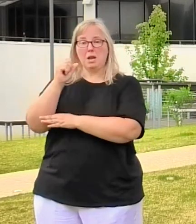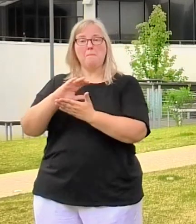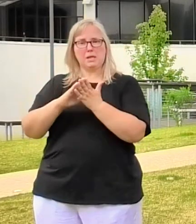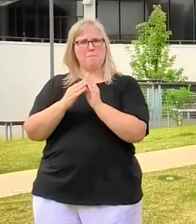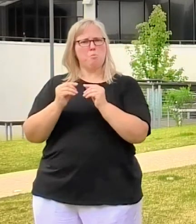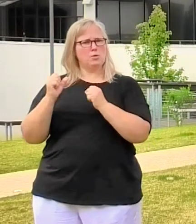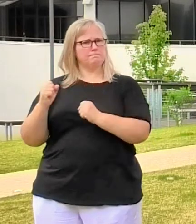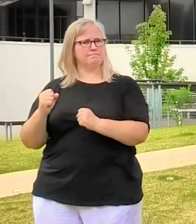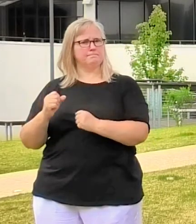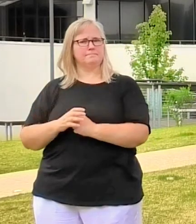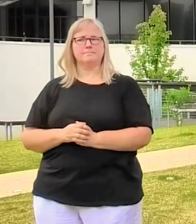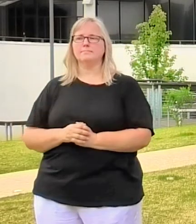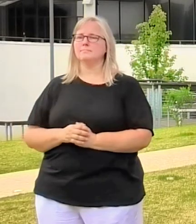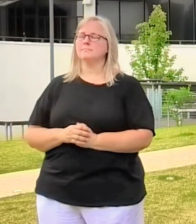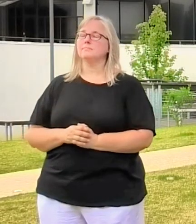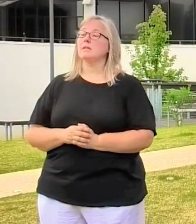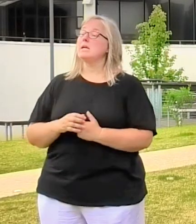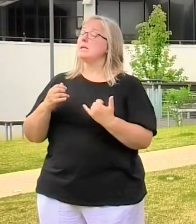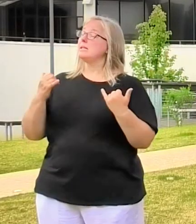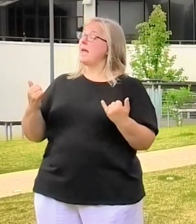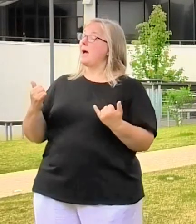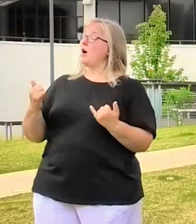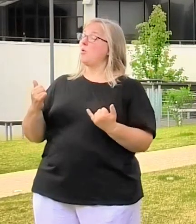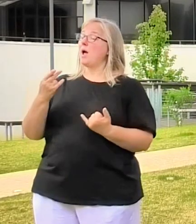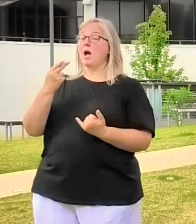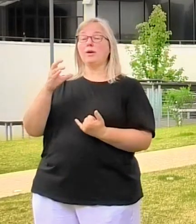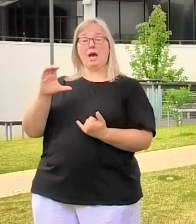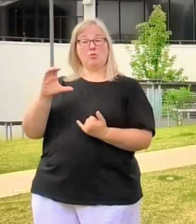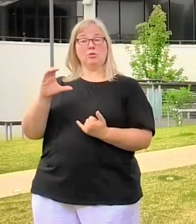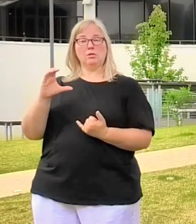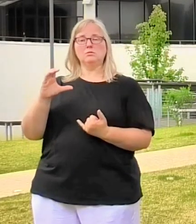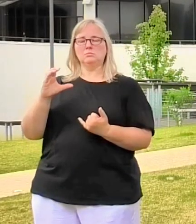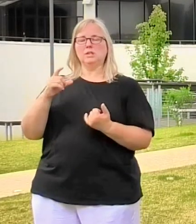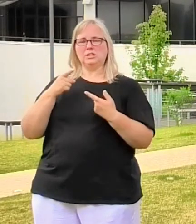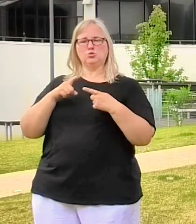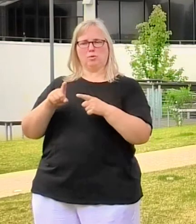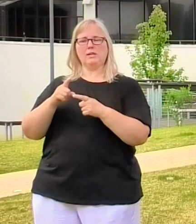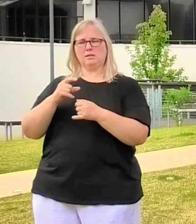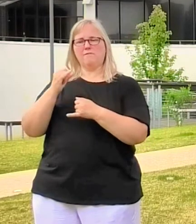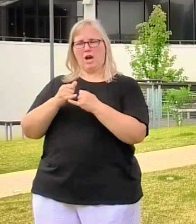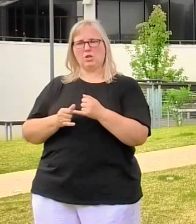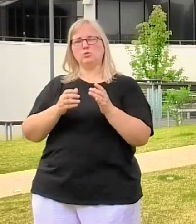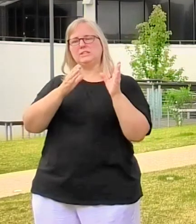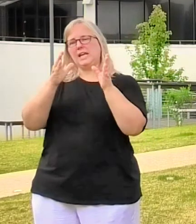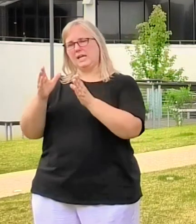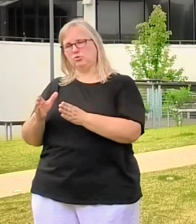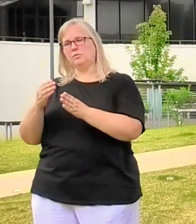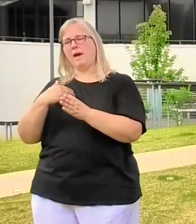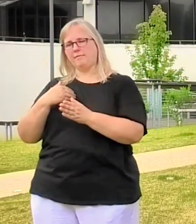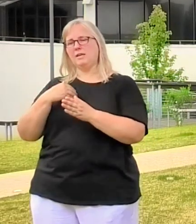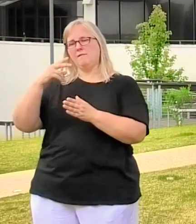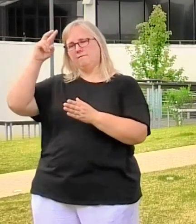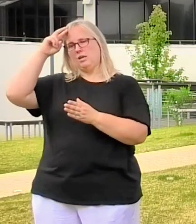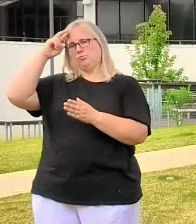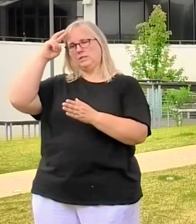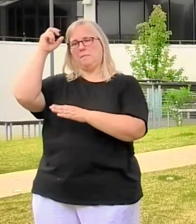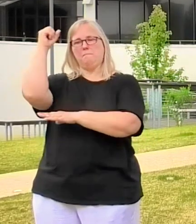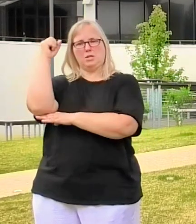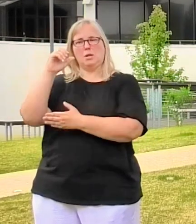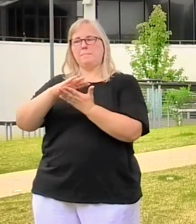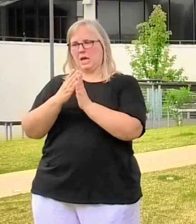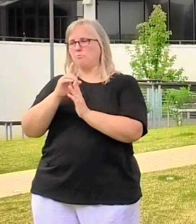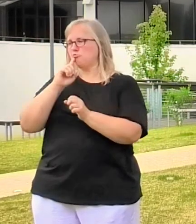solidified. Now Howard County is at the final stages of having the Veterans Monument become a